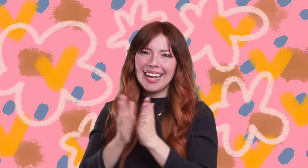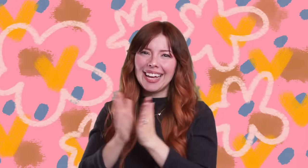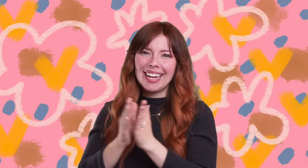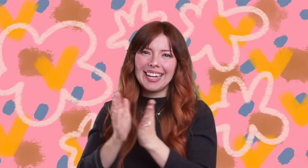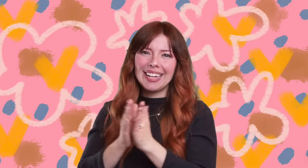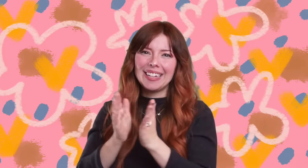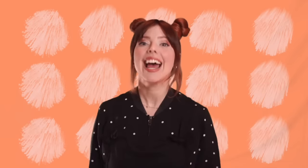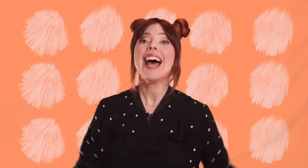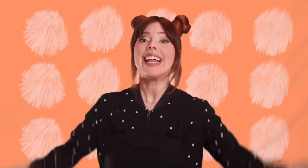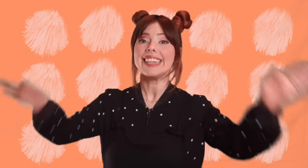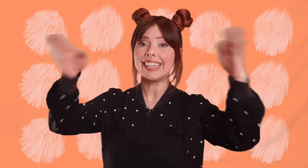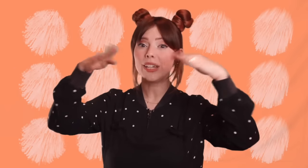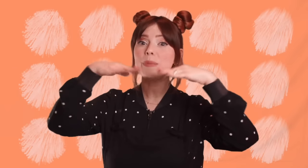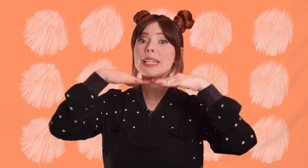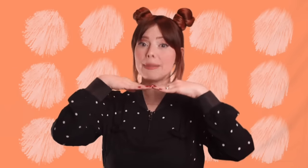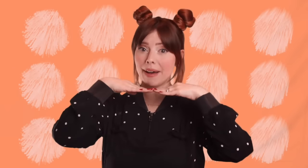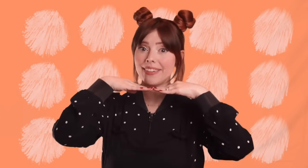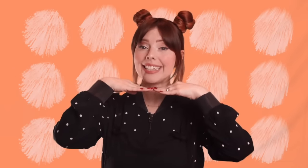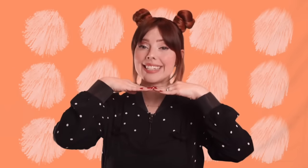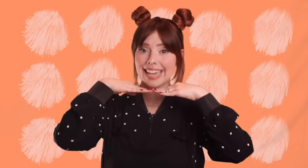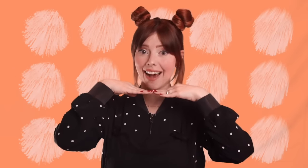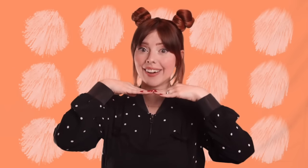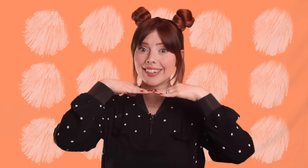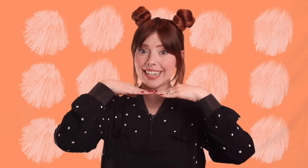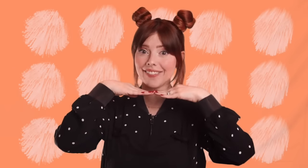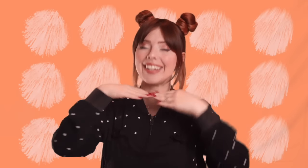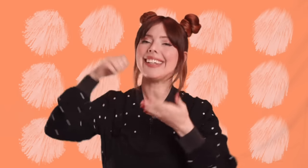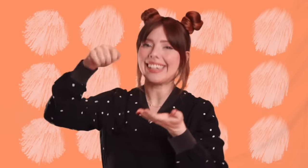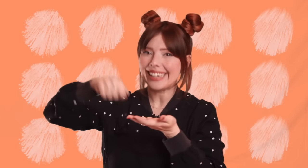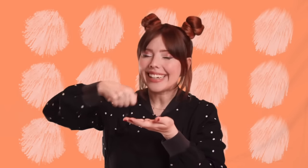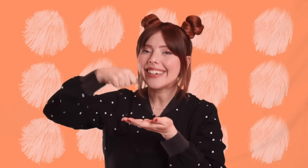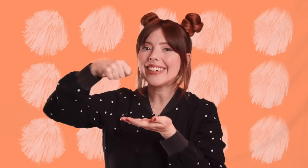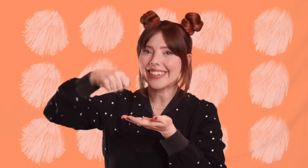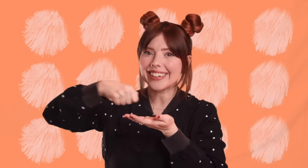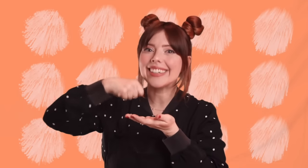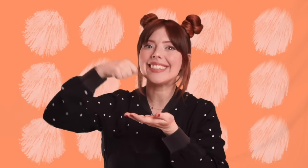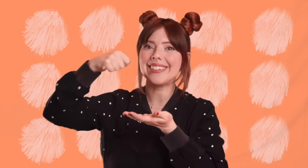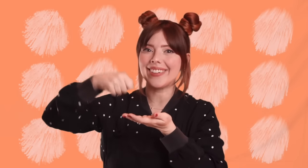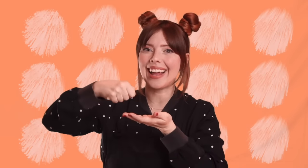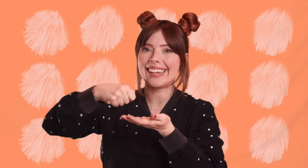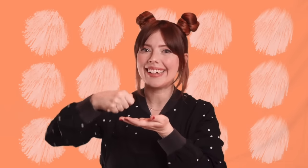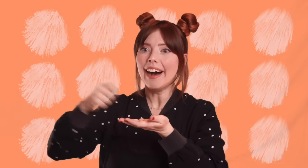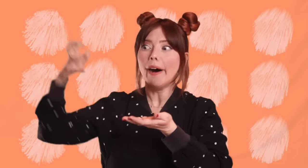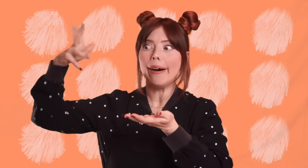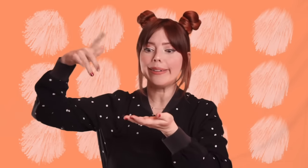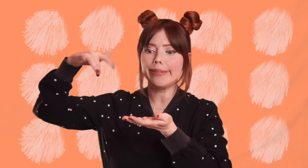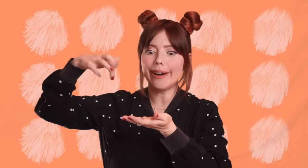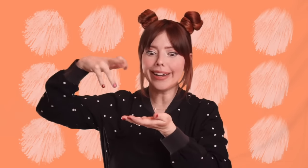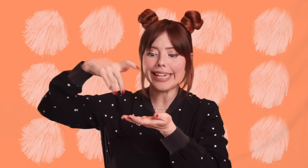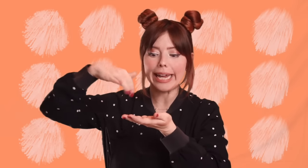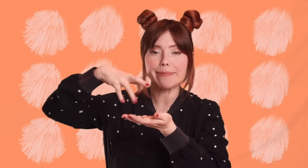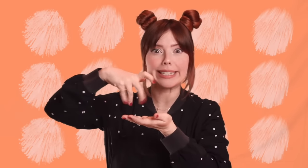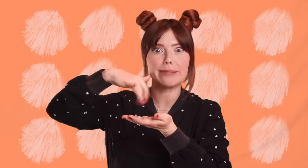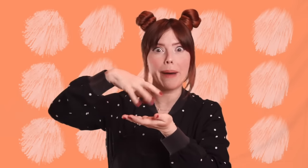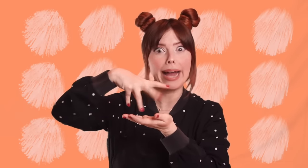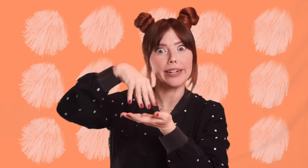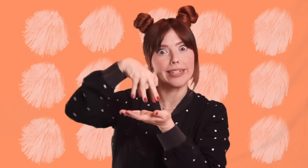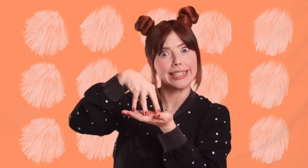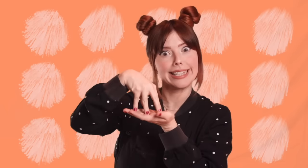Yay! Little Miss Muffet sat on her tuffet, eating her curds and whey. Along came a spider and sat